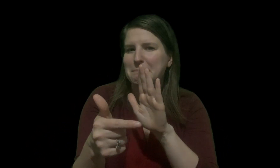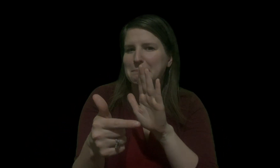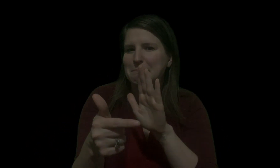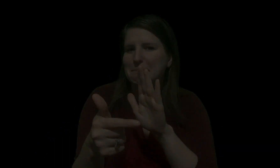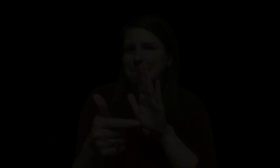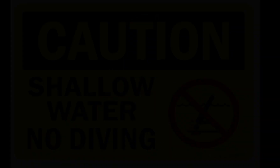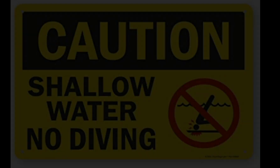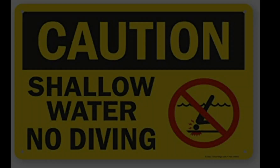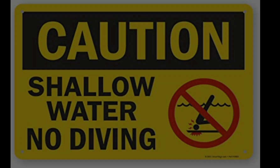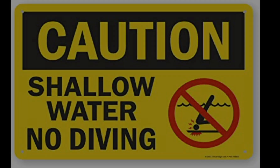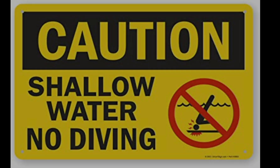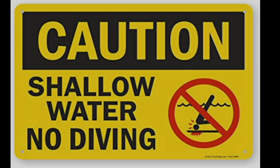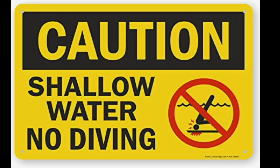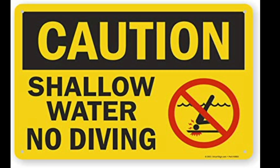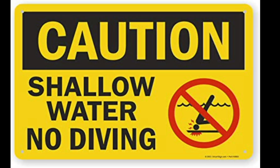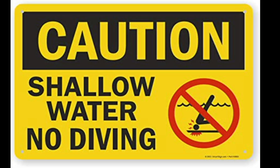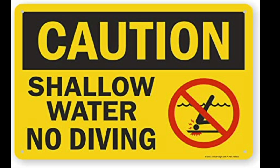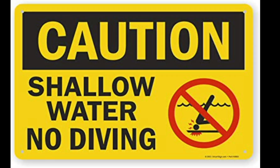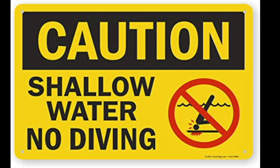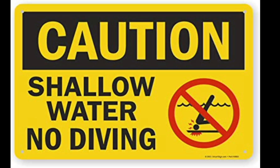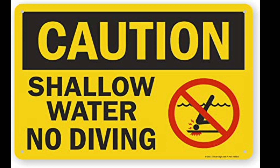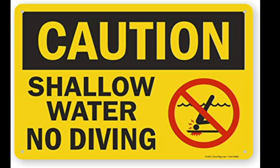those one-signed answers aren't allowed.